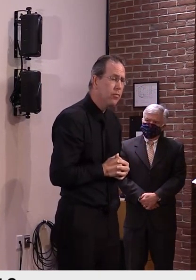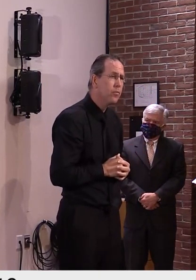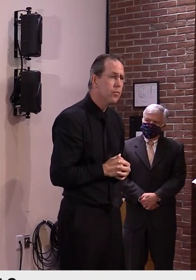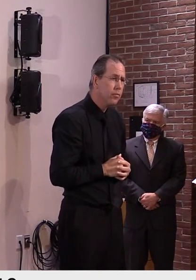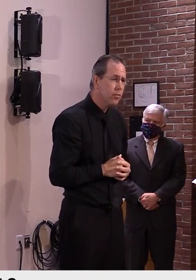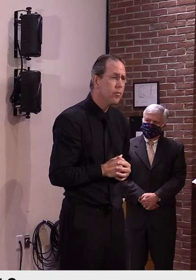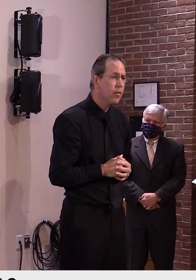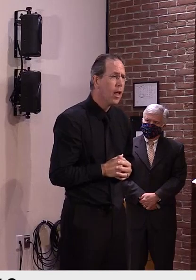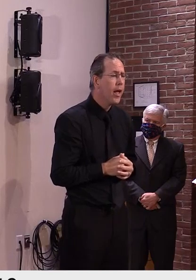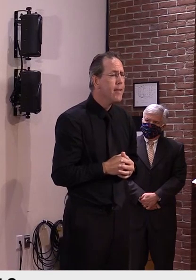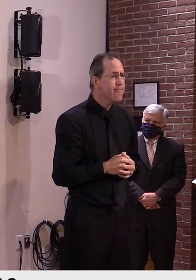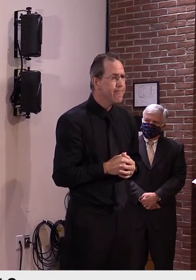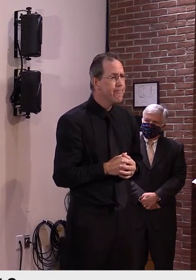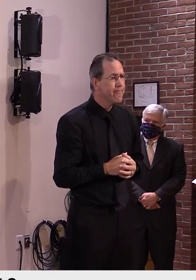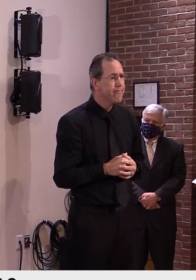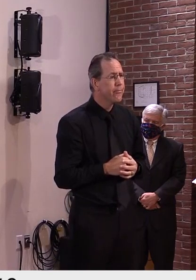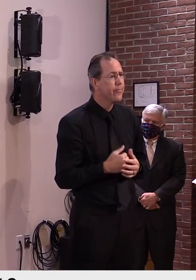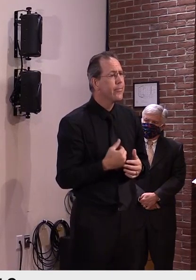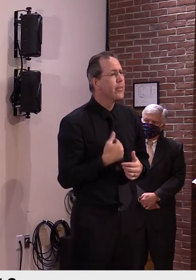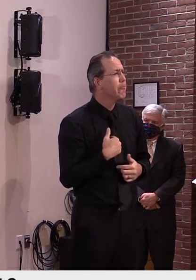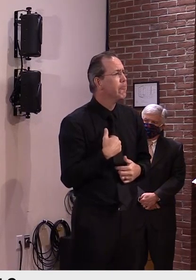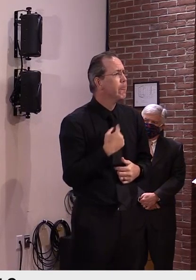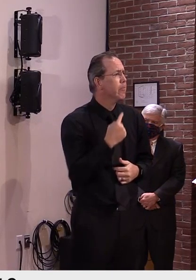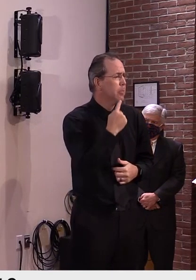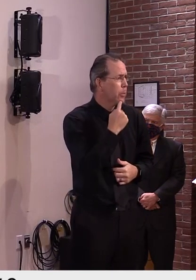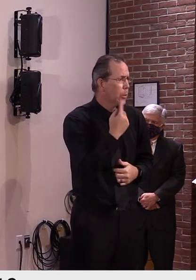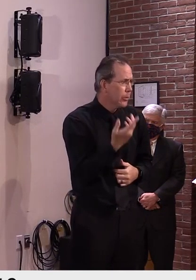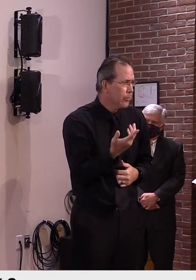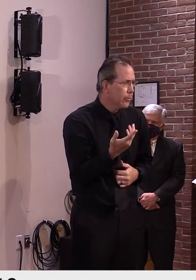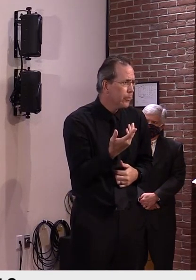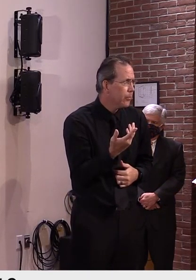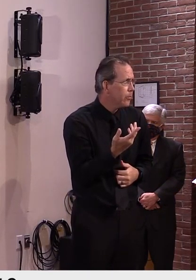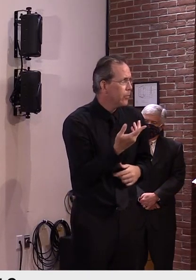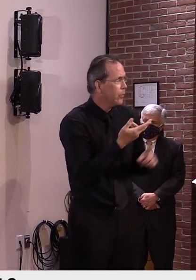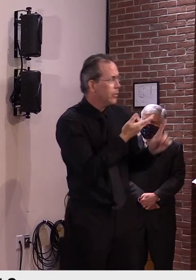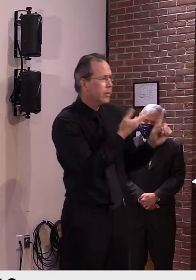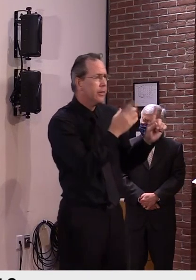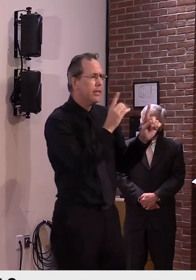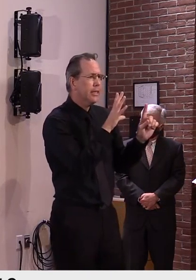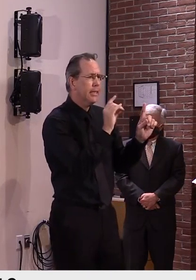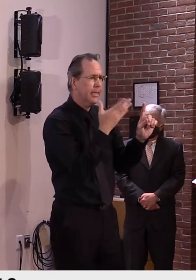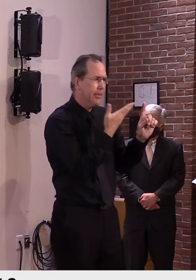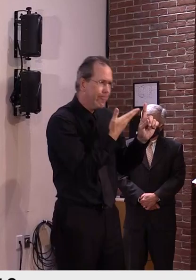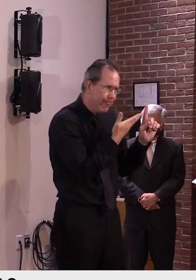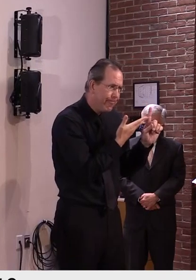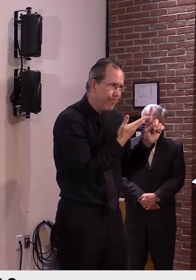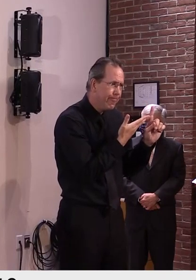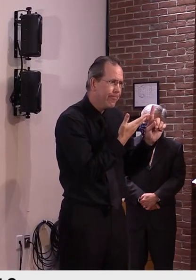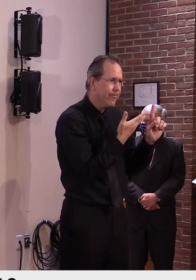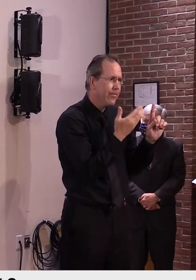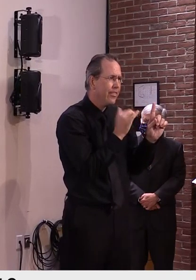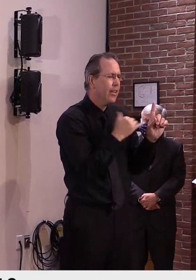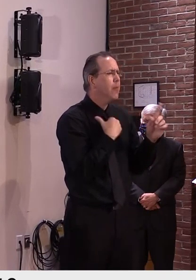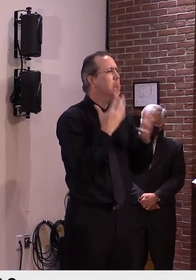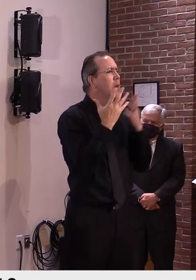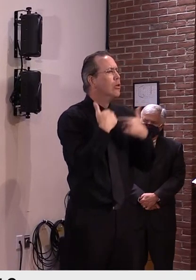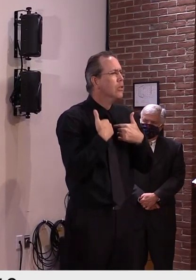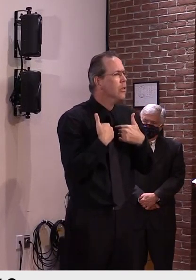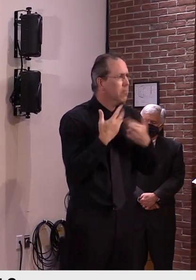shame that it's been called out the way it's been called out, but this is the reality that we are seeing in front of